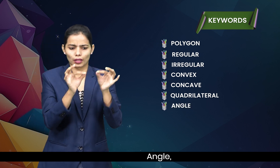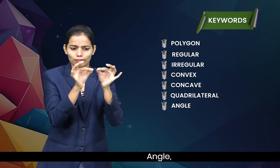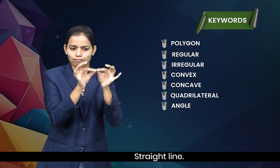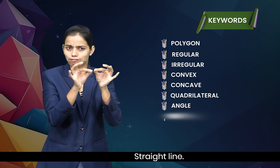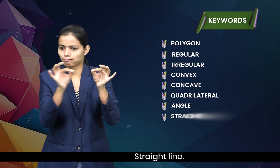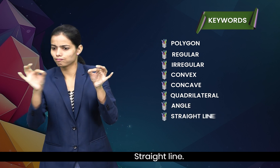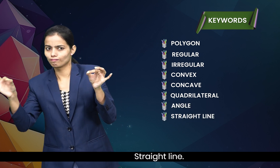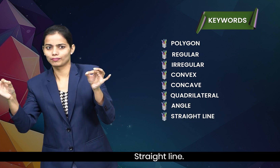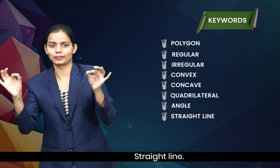straight line.